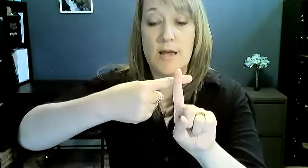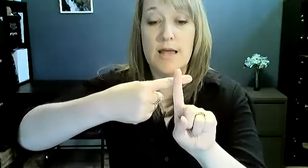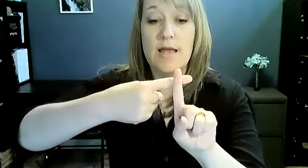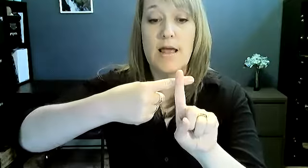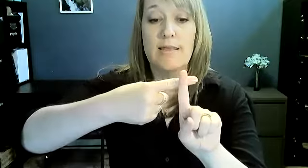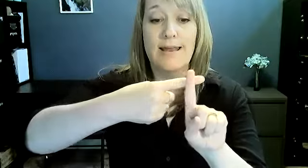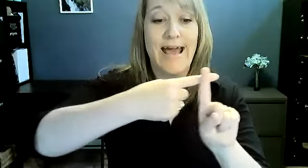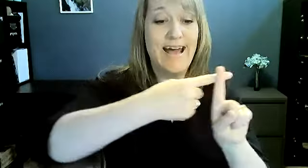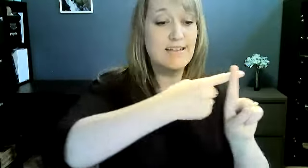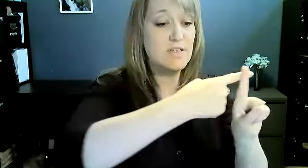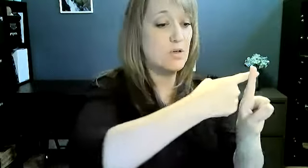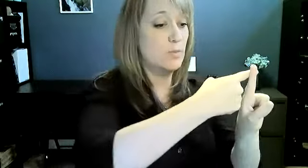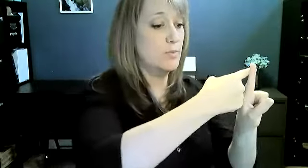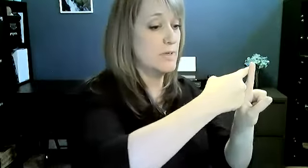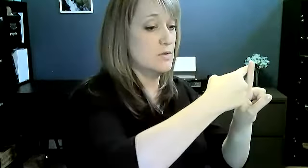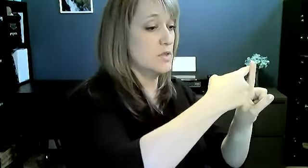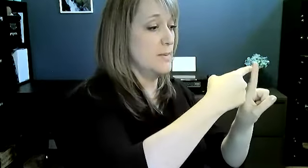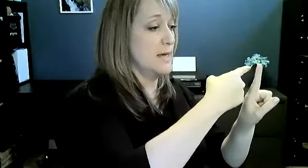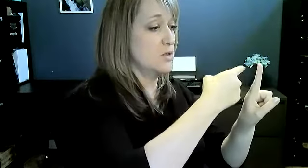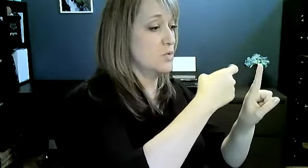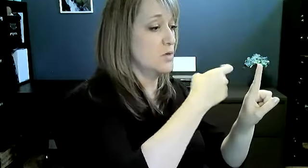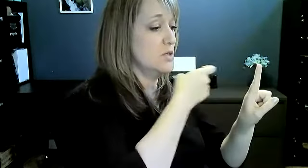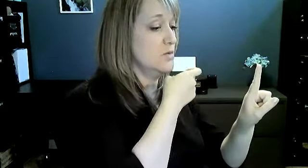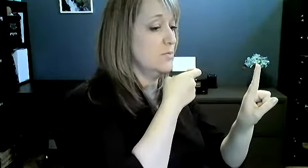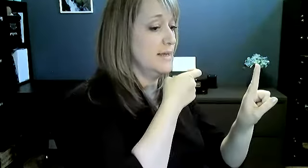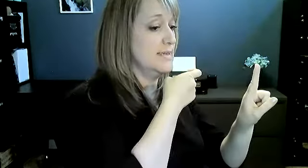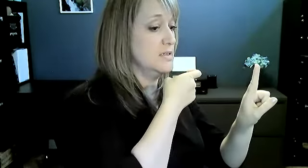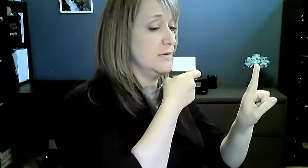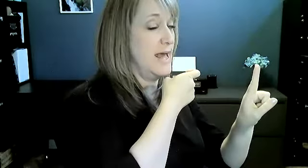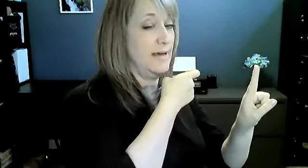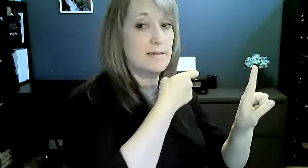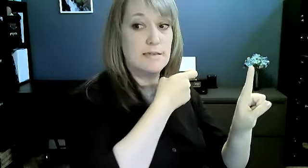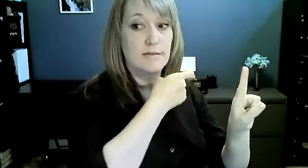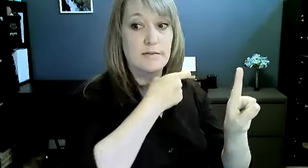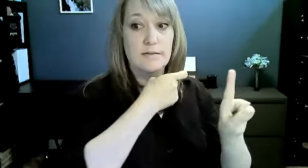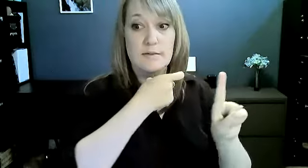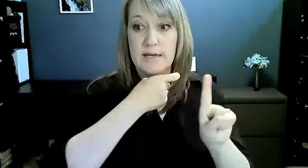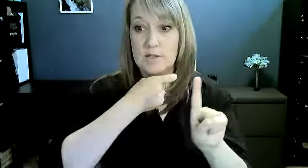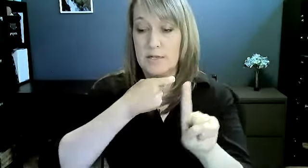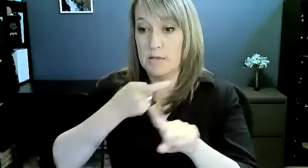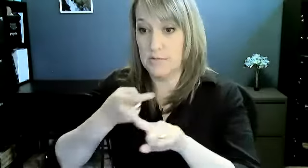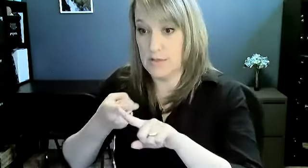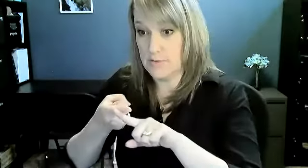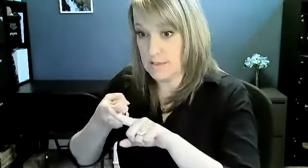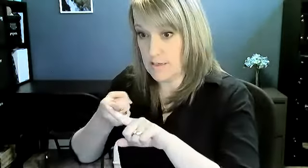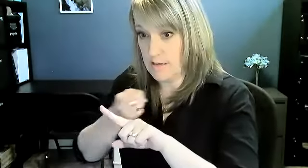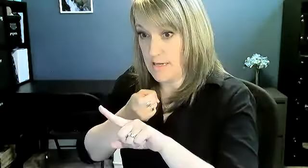way, and then as you bring your dominant hand toward you, you bend it into an X hand shape. I don't know if you can even see that.